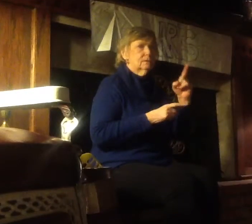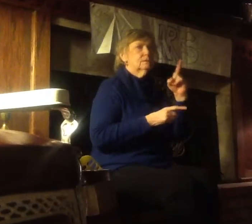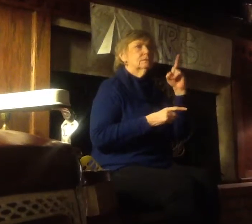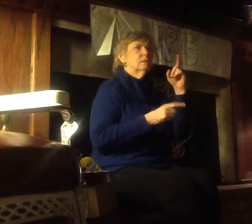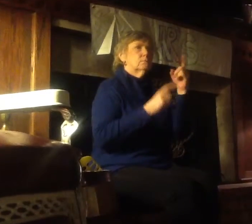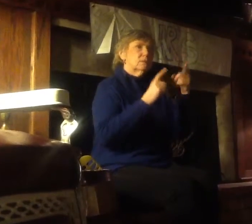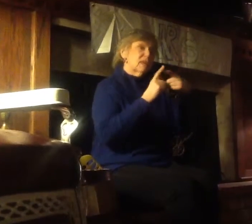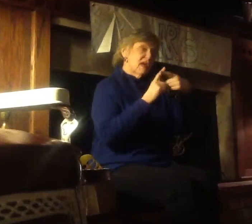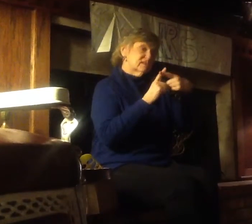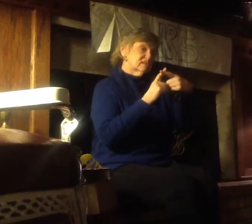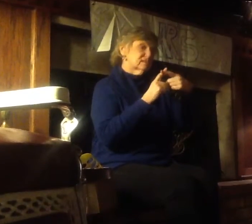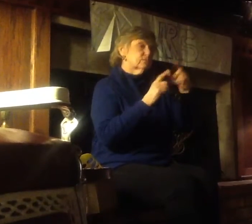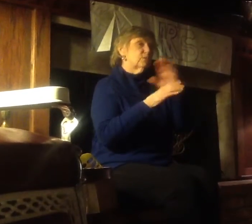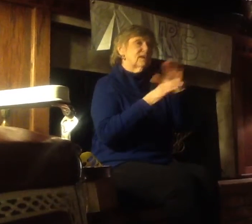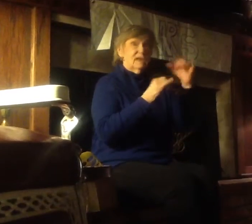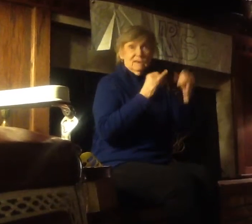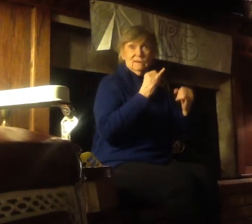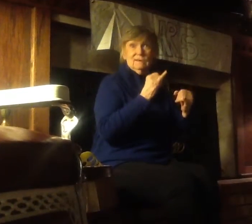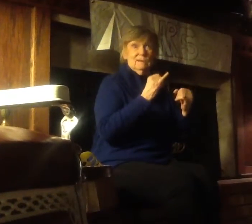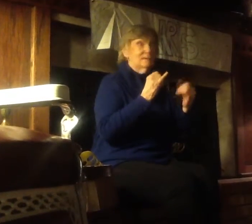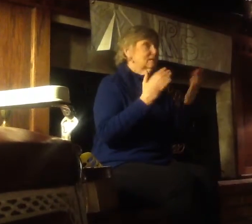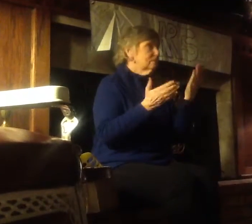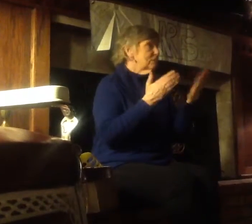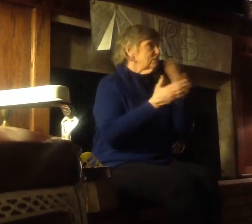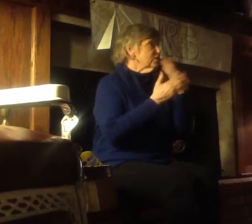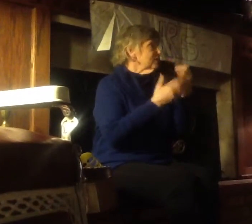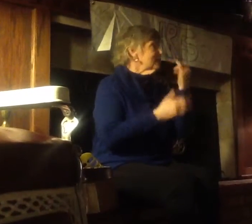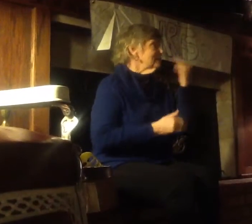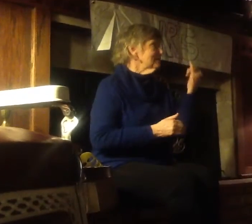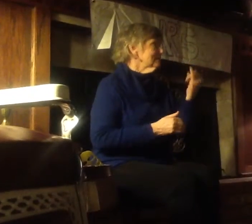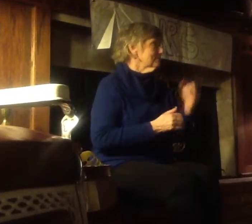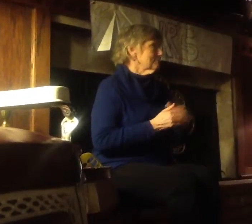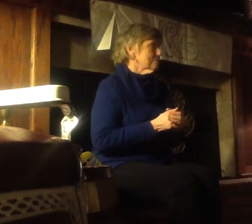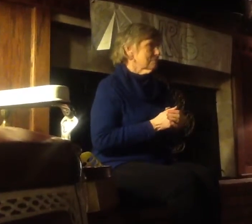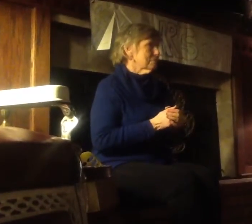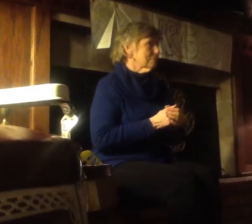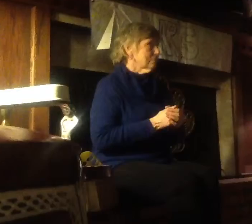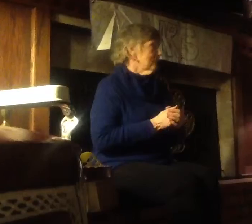week plus weekend, maybe a good idea.